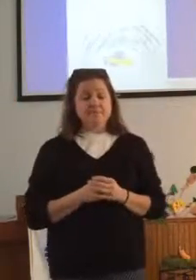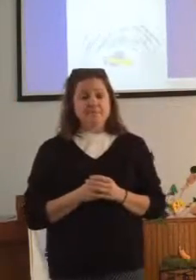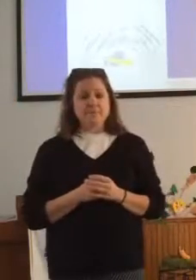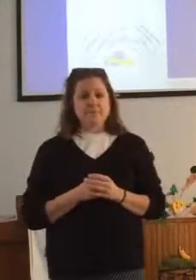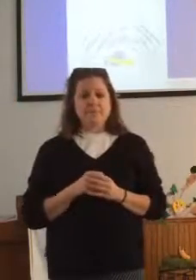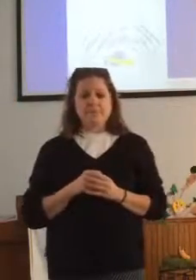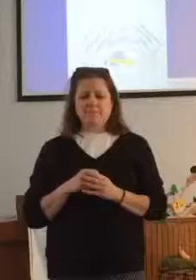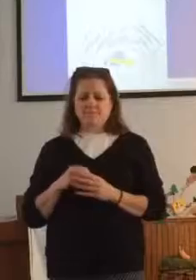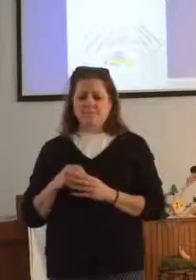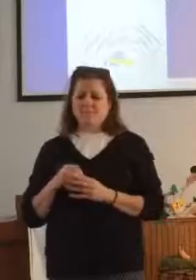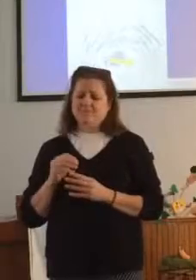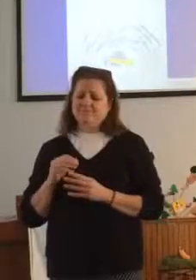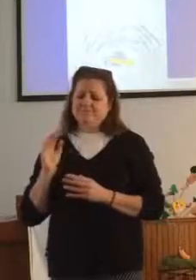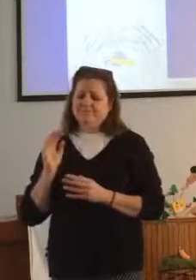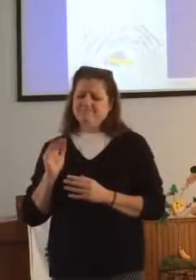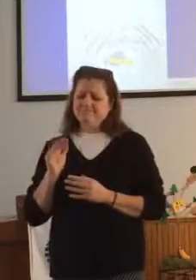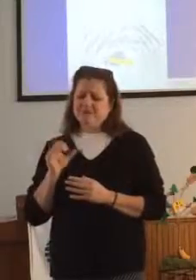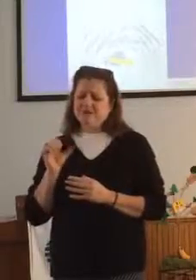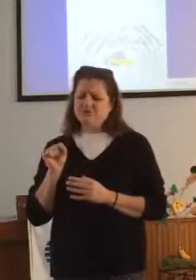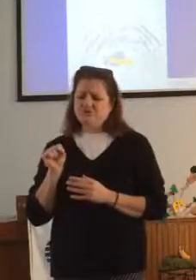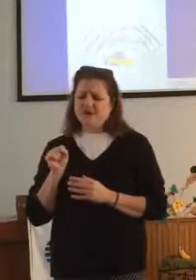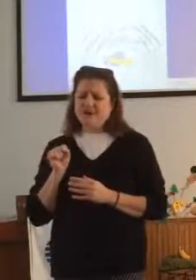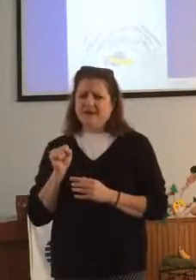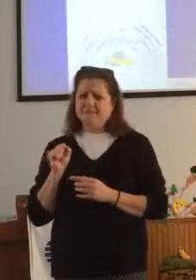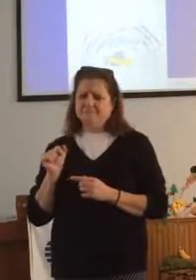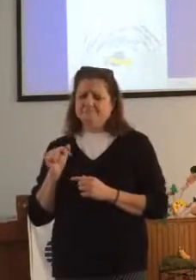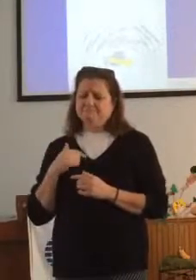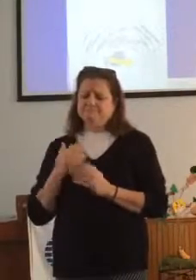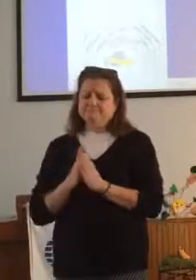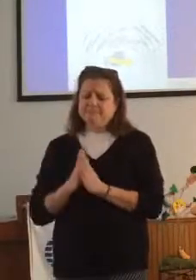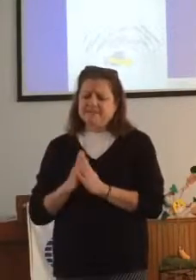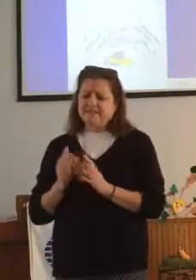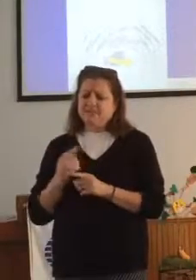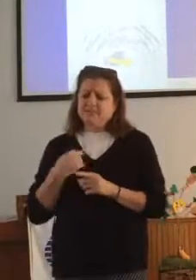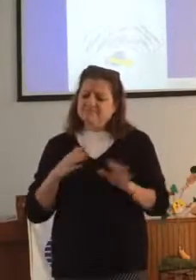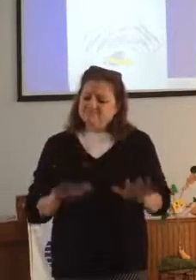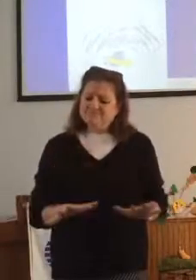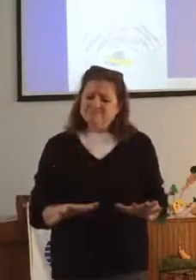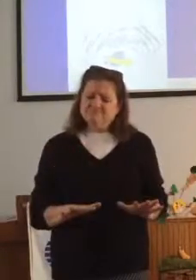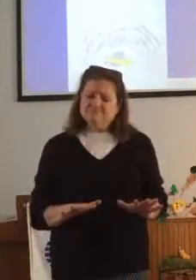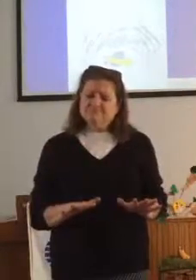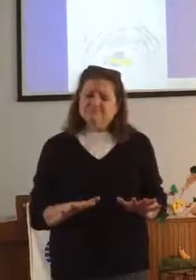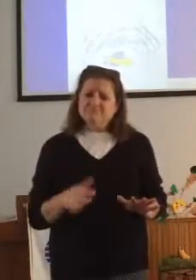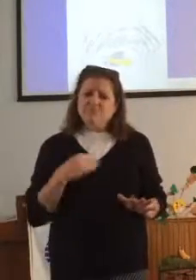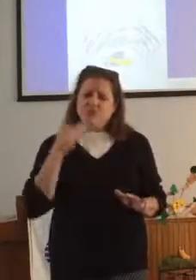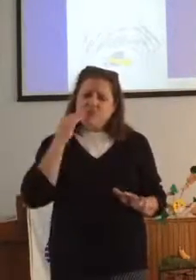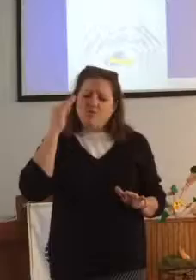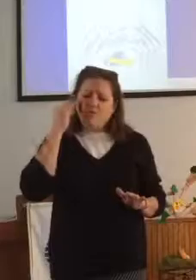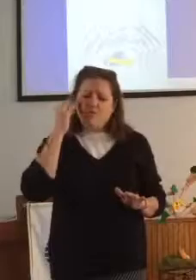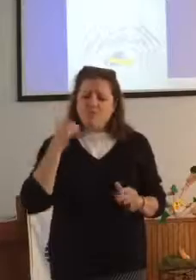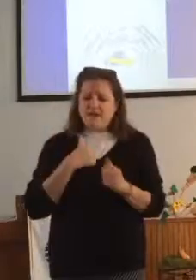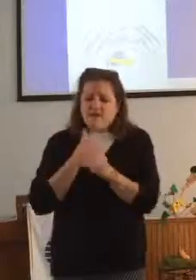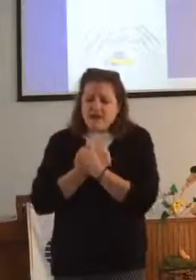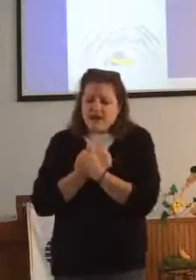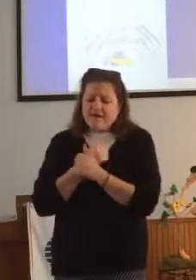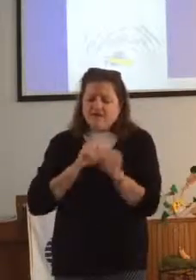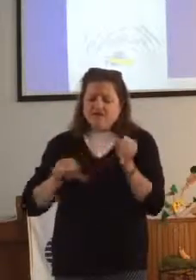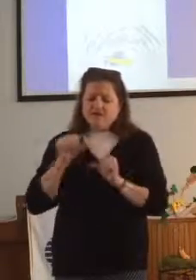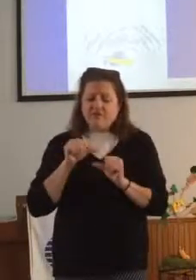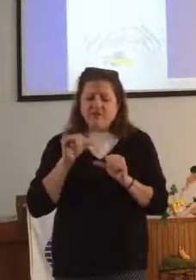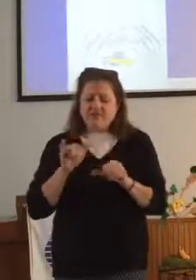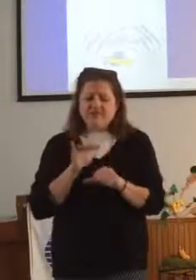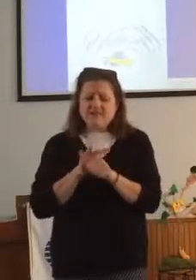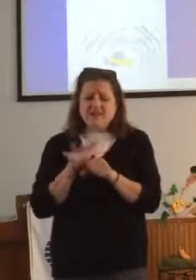Dear Stripe, please, she begged. We have a nice home, and we love each other, and that's